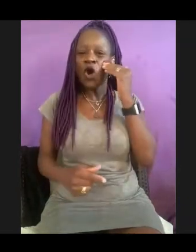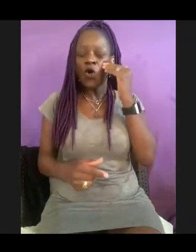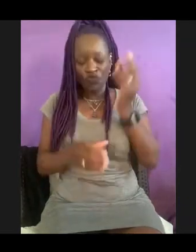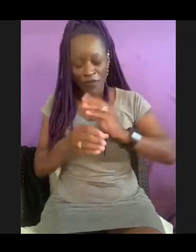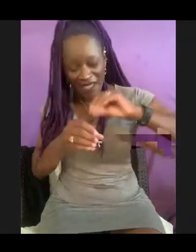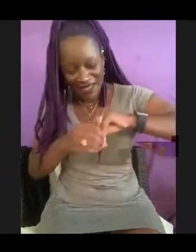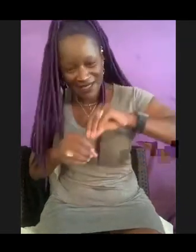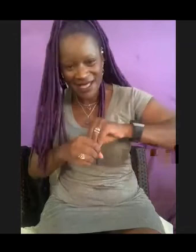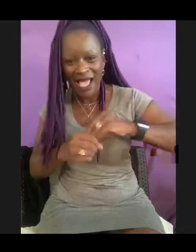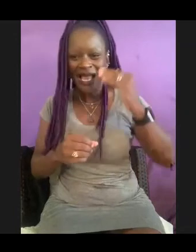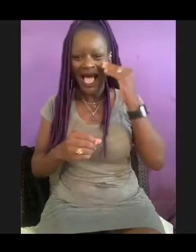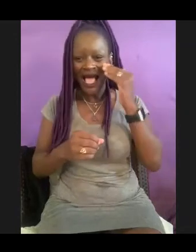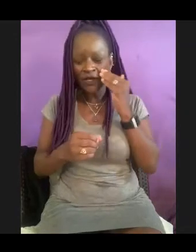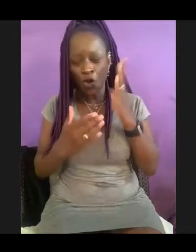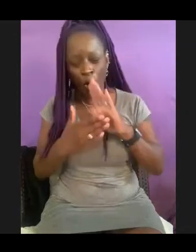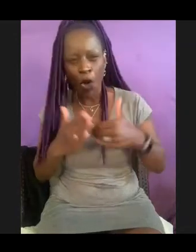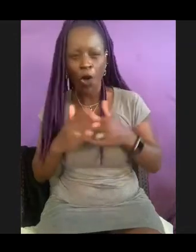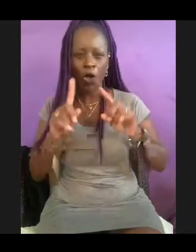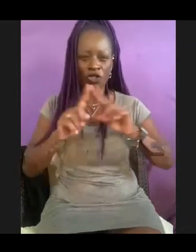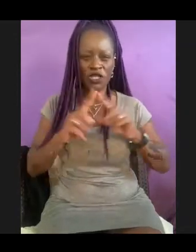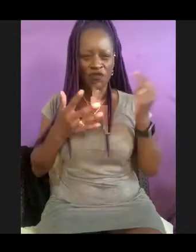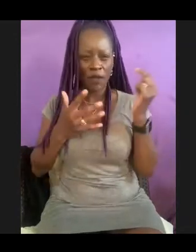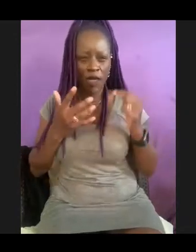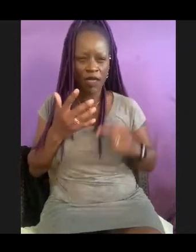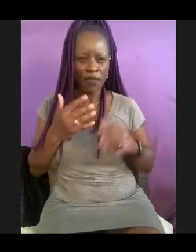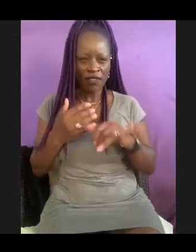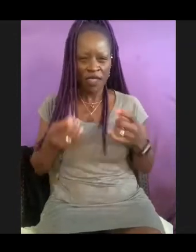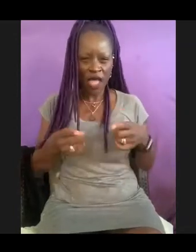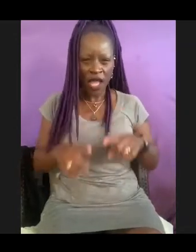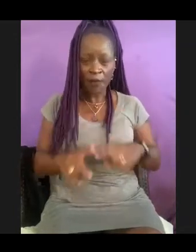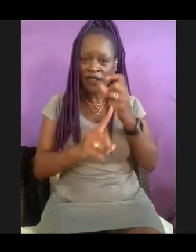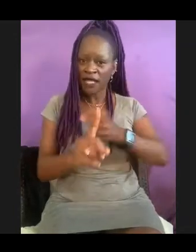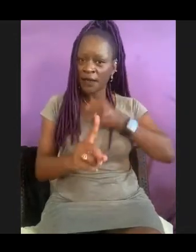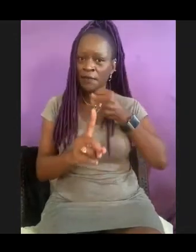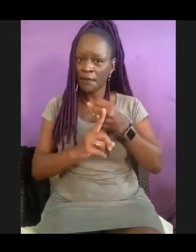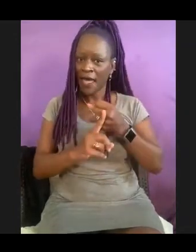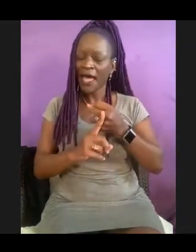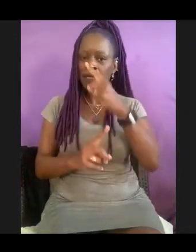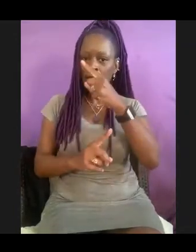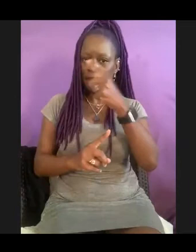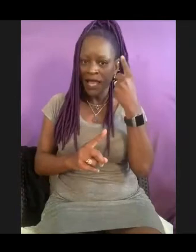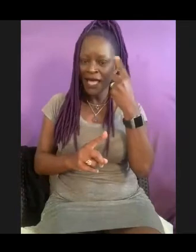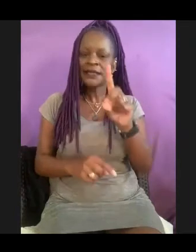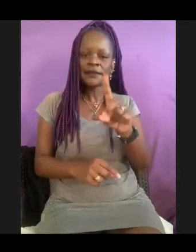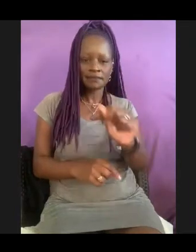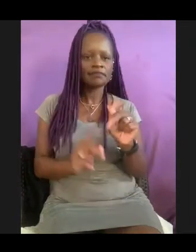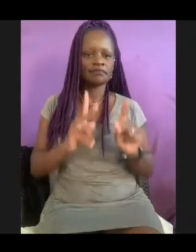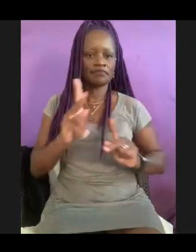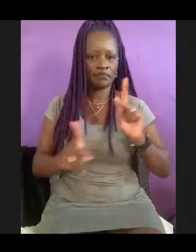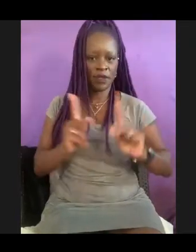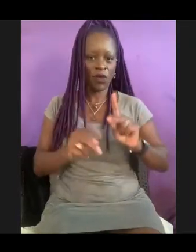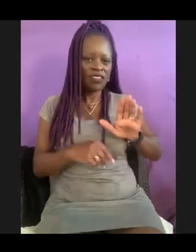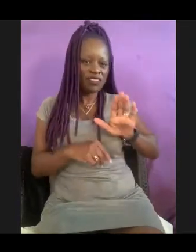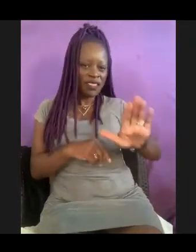and varied circumstances that impact Black disabled people and their